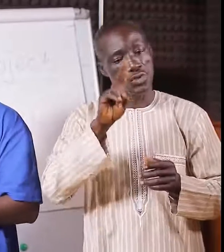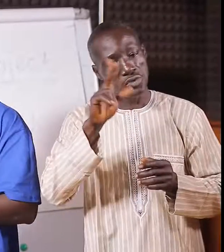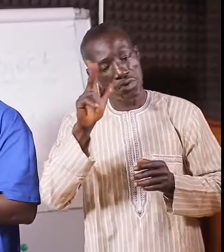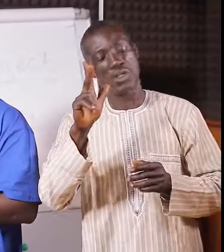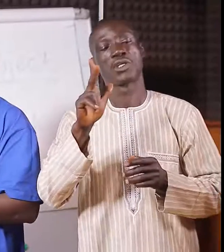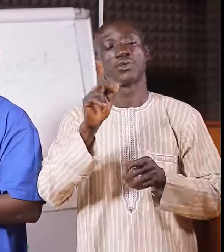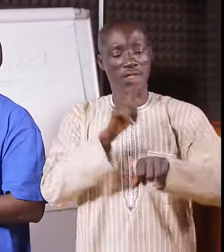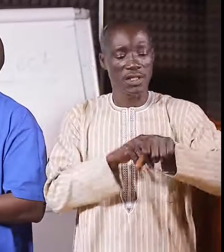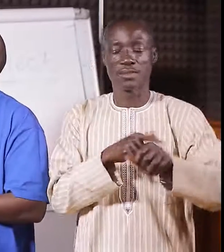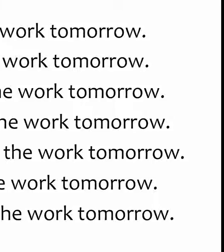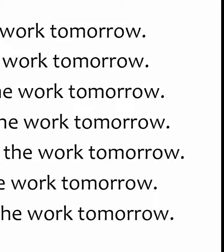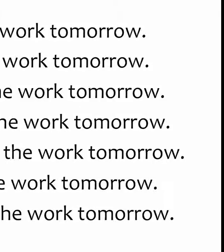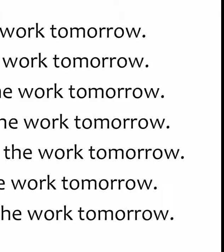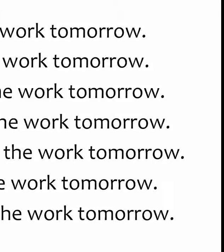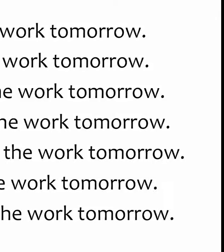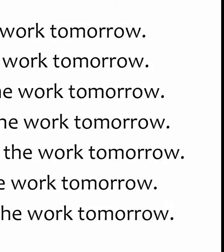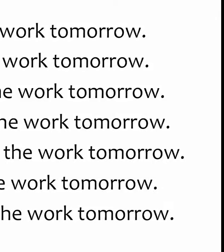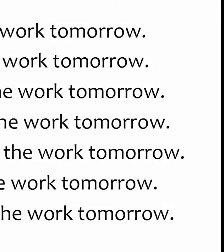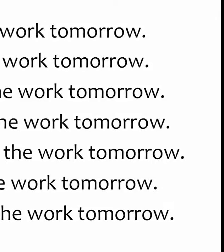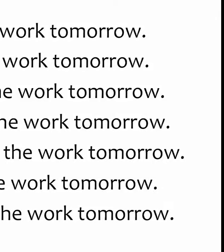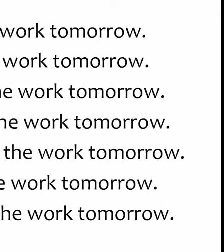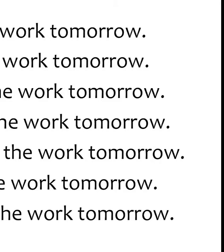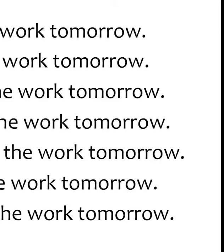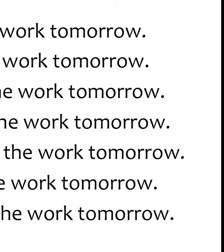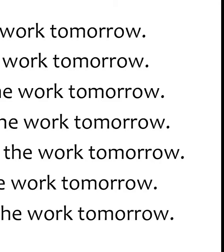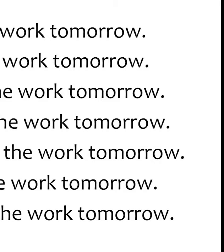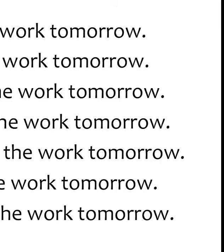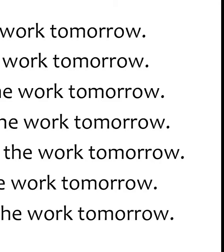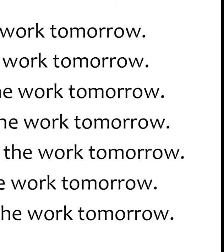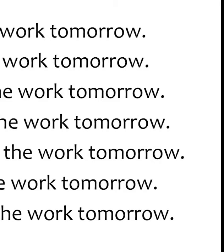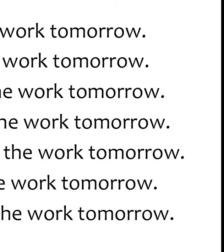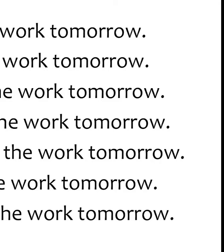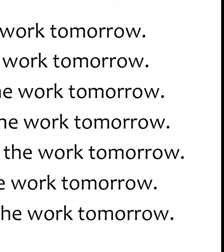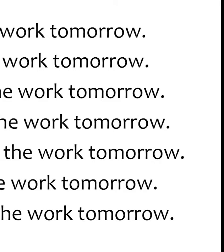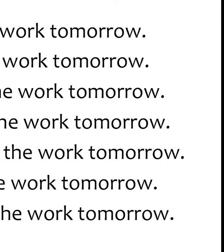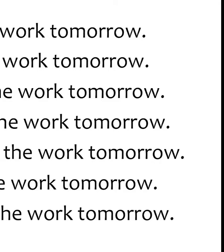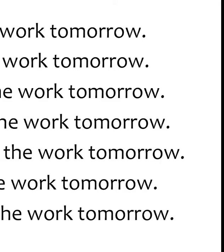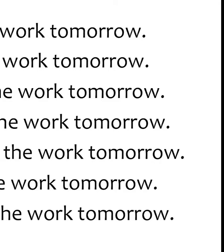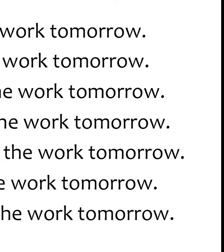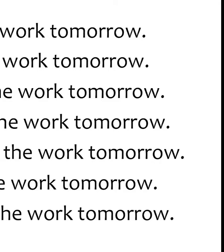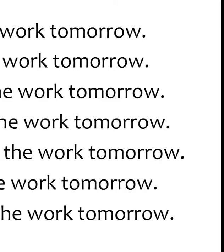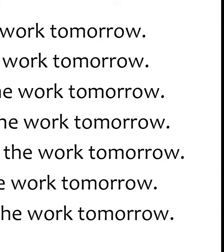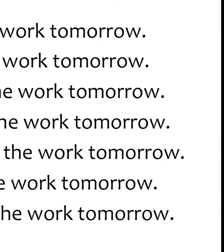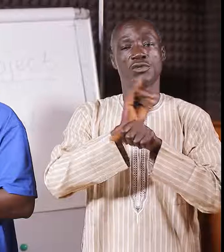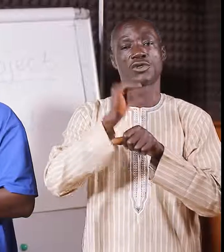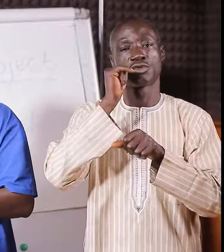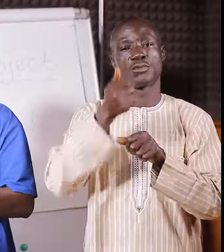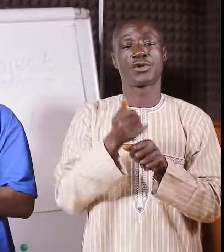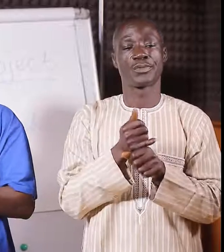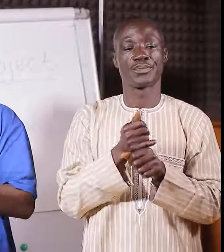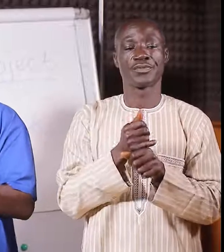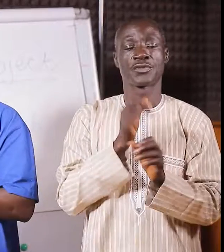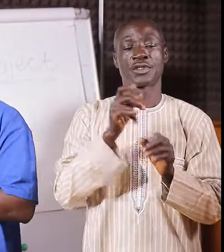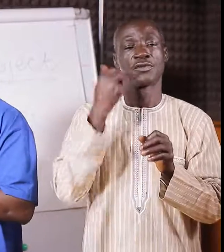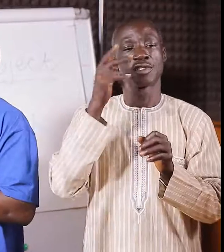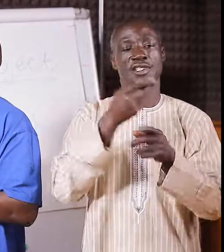stated. 27. He is going to do the work tomorrow. He is going to do the work tomorrow. Now, if you see